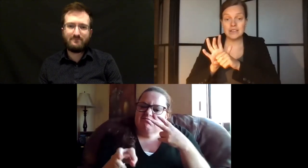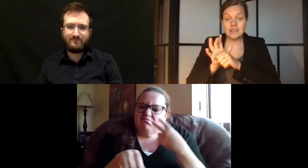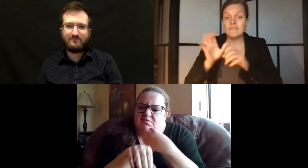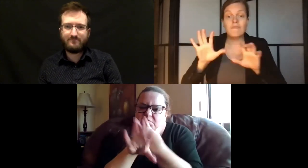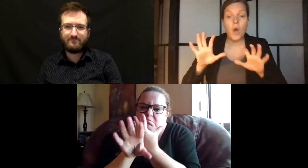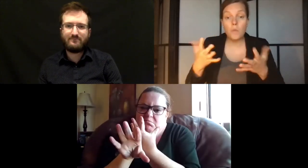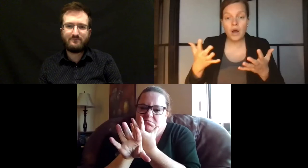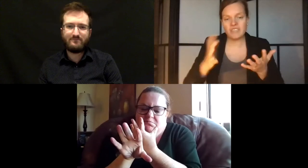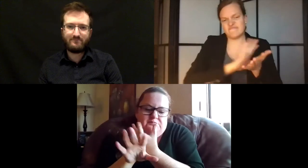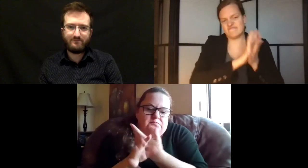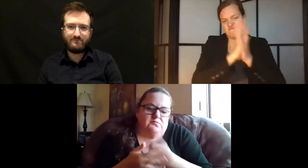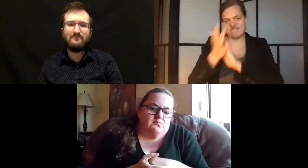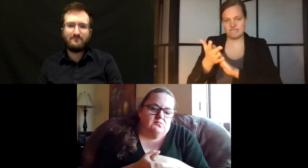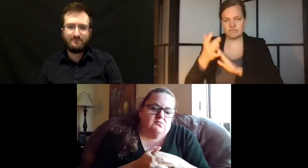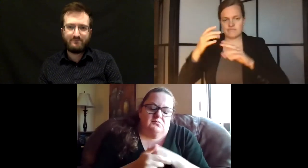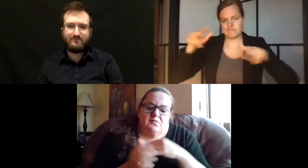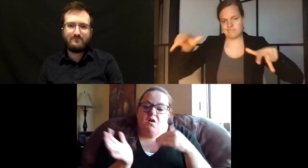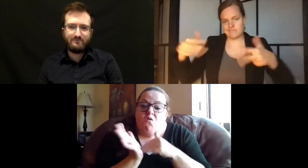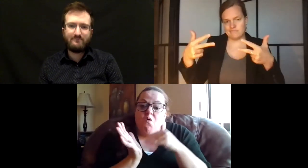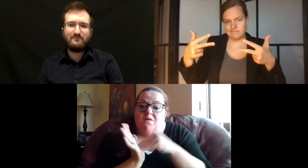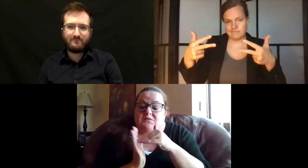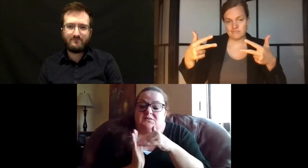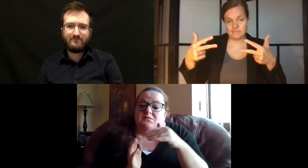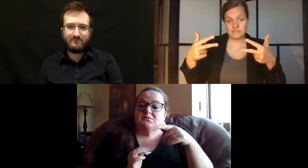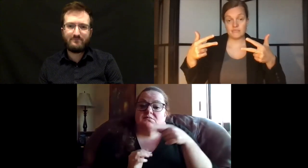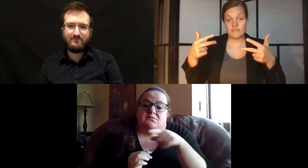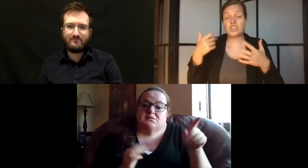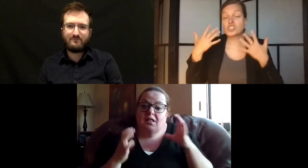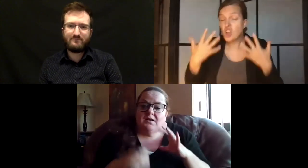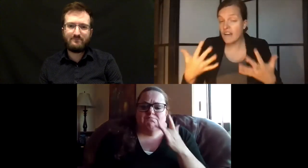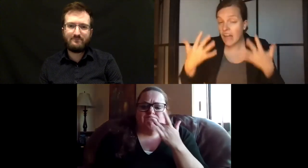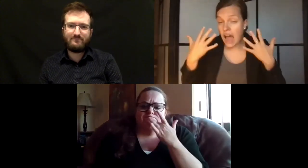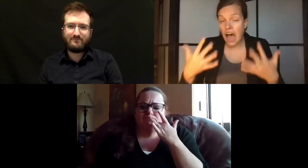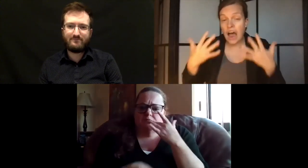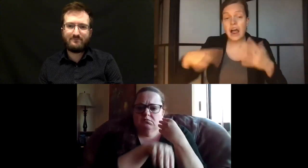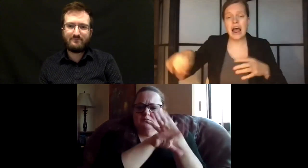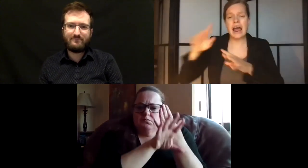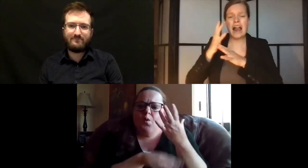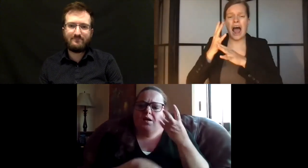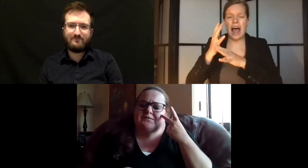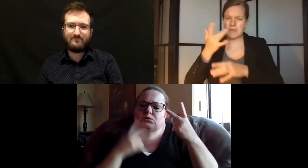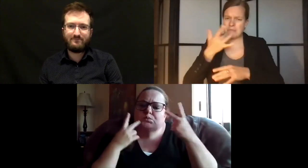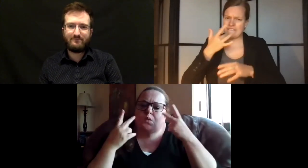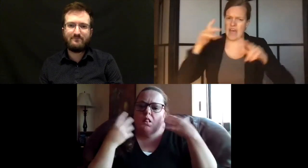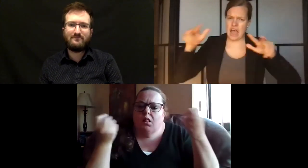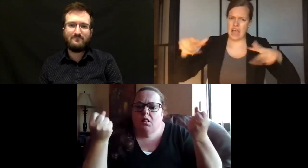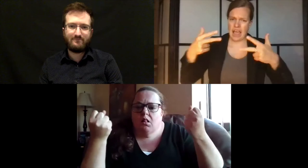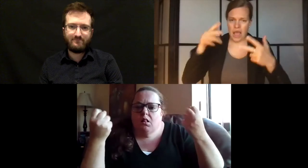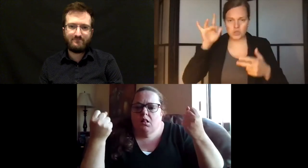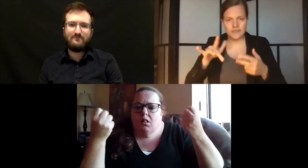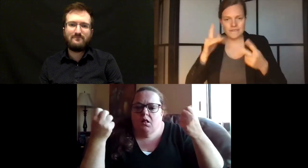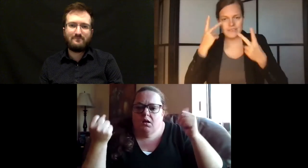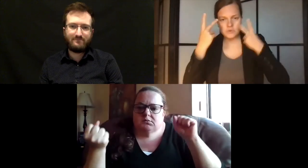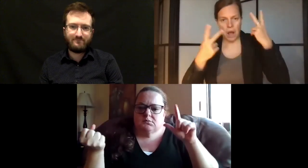the pandemic hit, everything has moved online. And a lot of clients